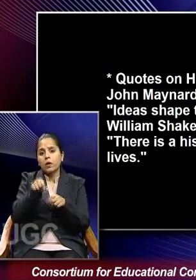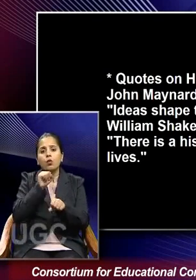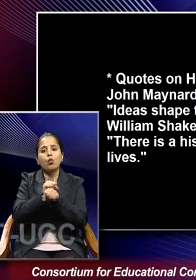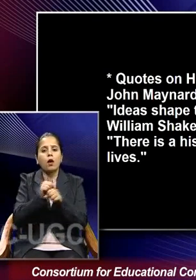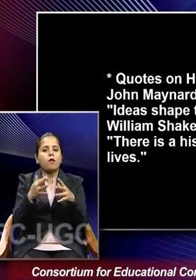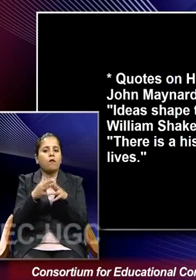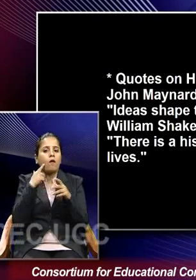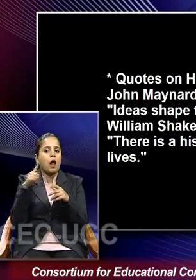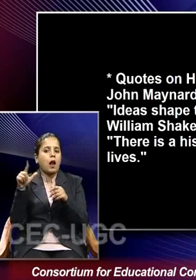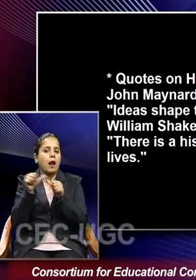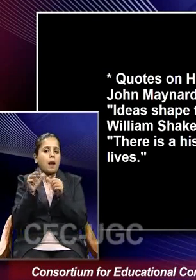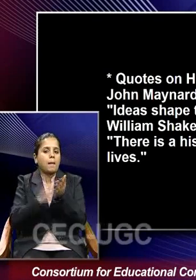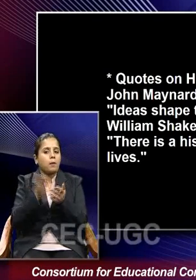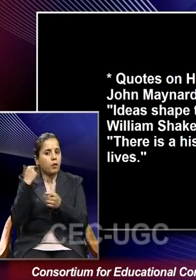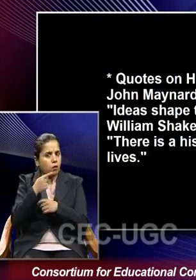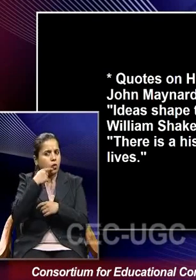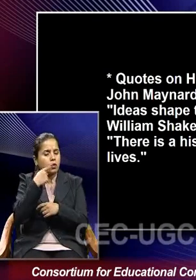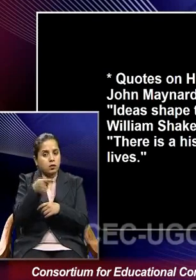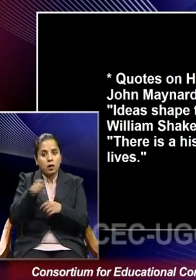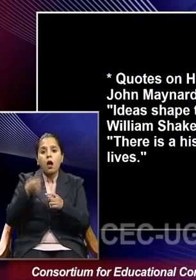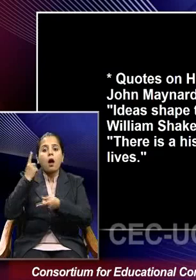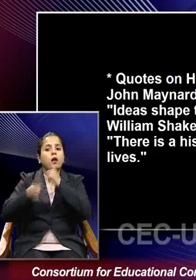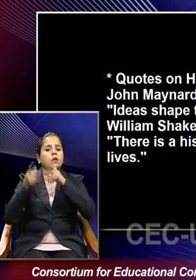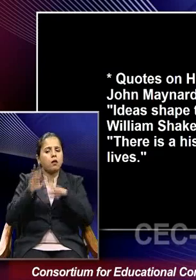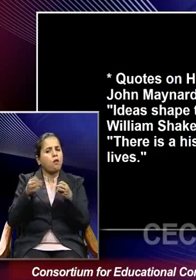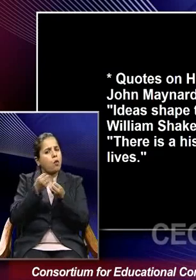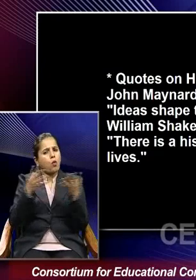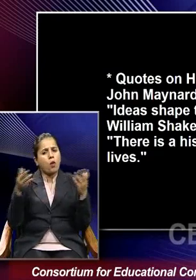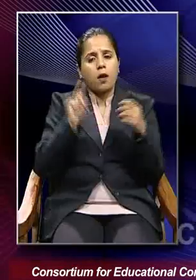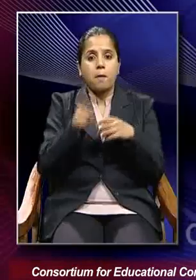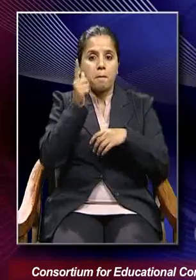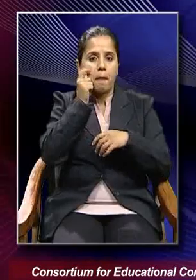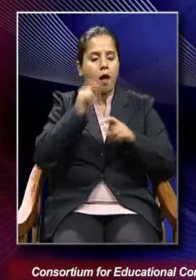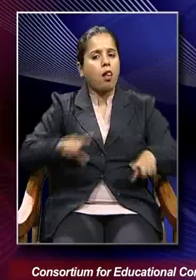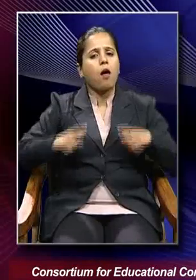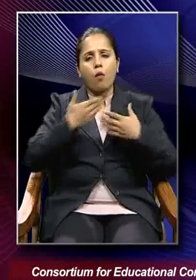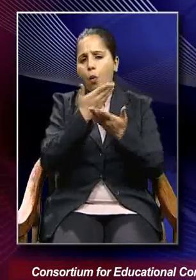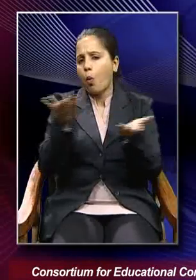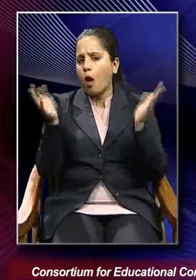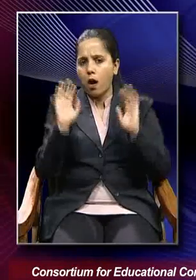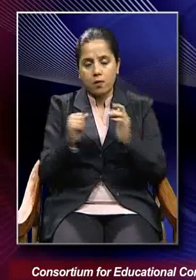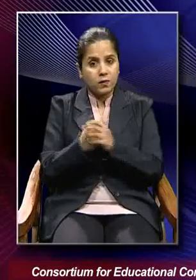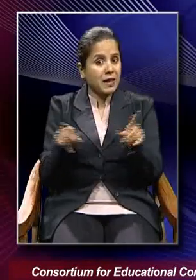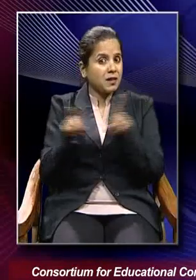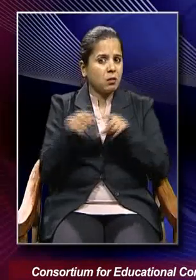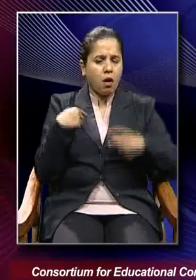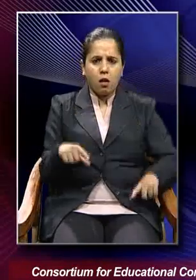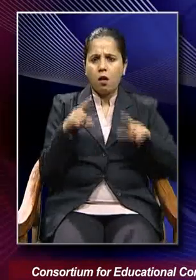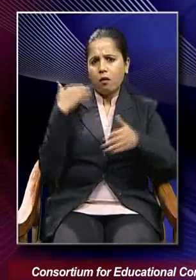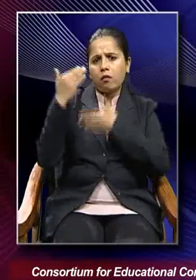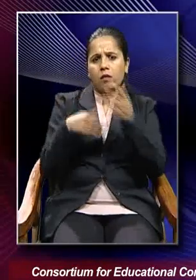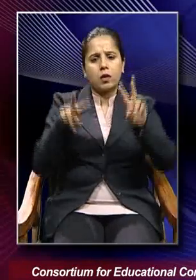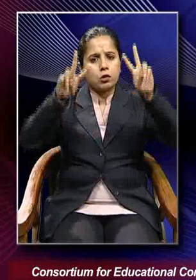William Shakespeare: there is a history in all men's life. In the same light, the theme